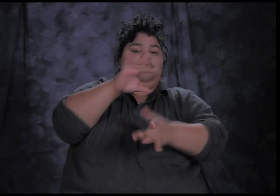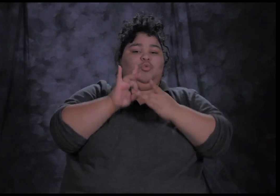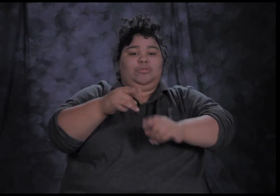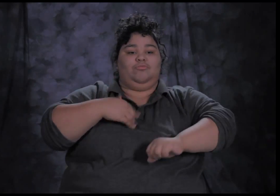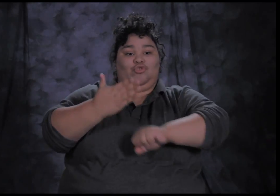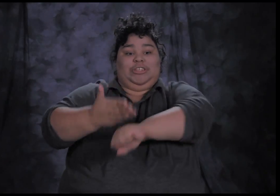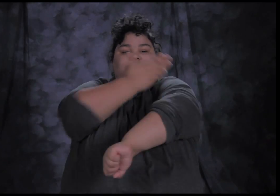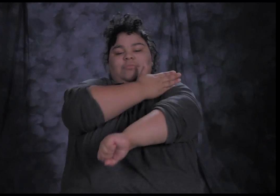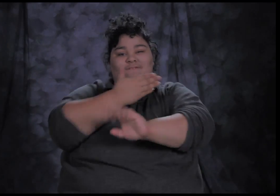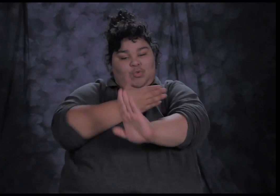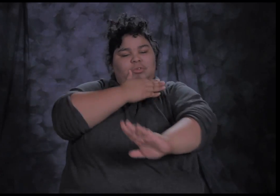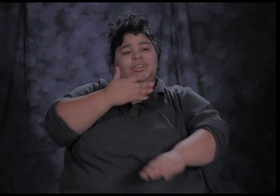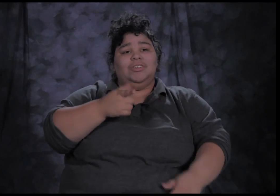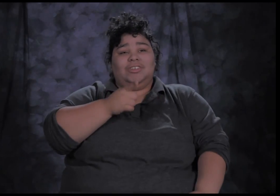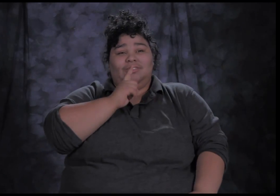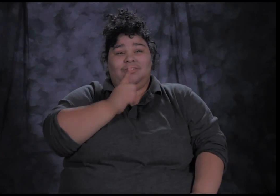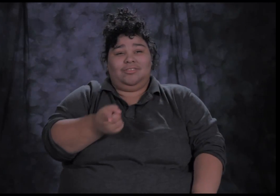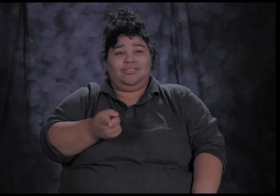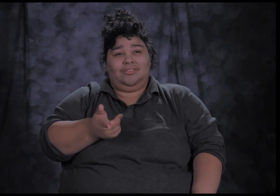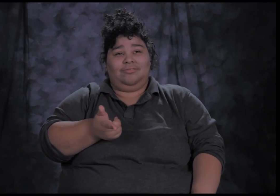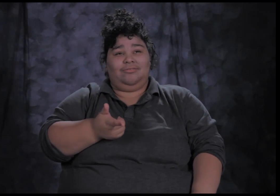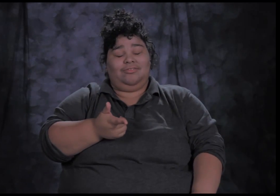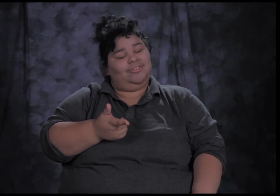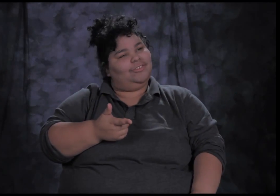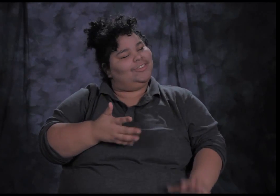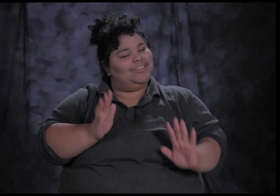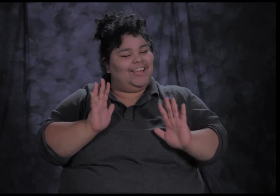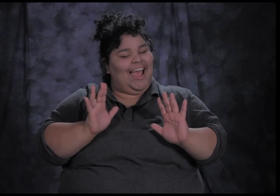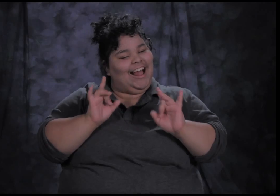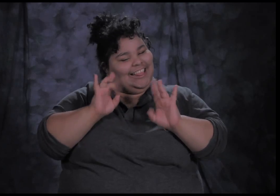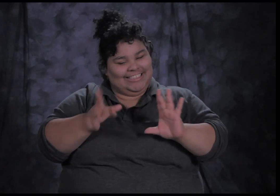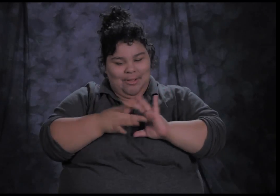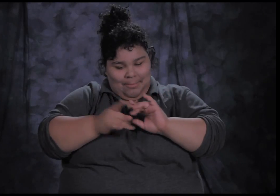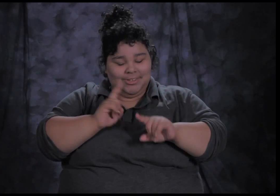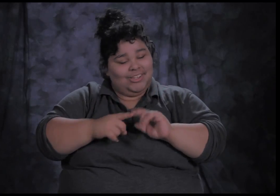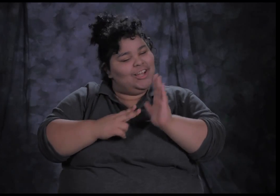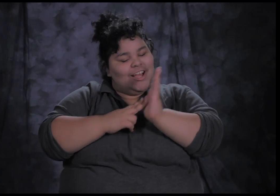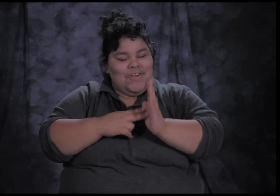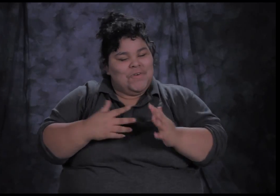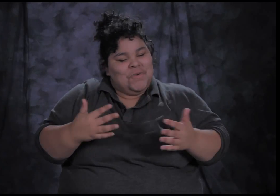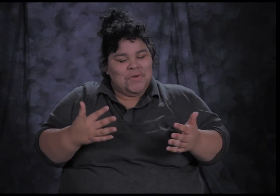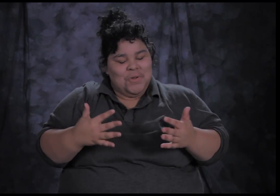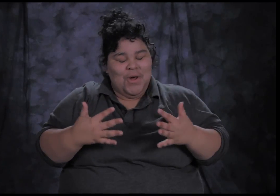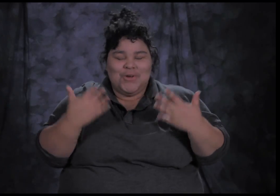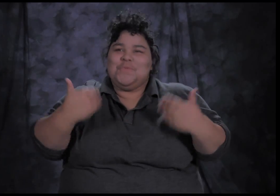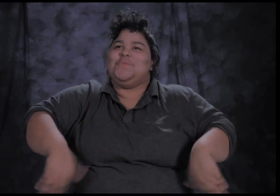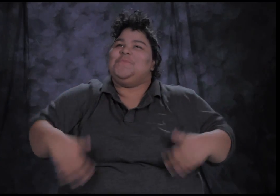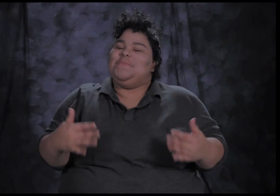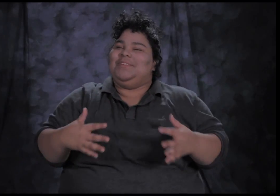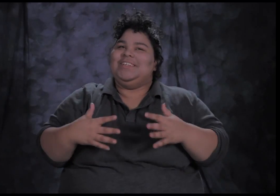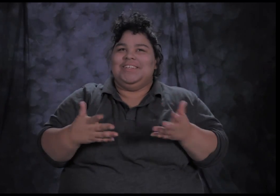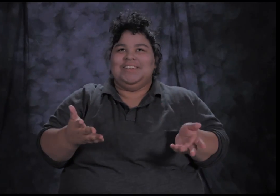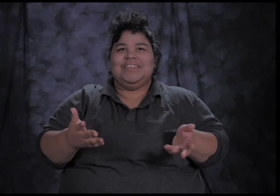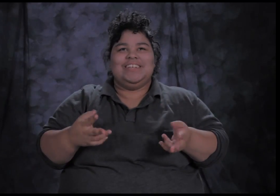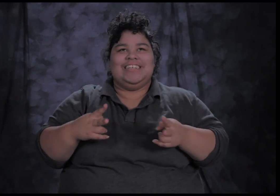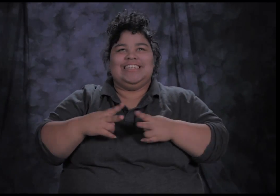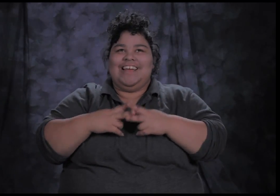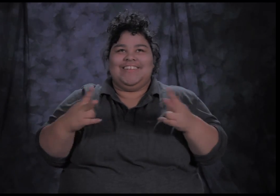When it comes to my recovery, it's really hard to talk about. It's challenging because when I was growing up, I